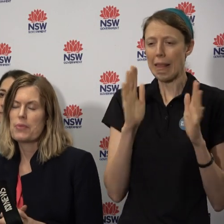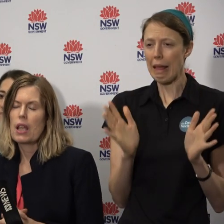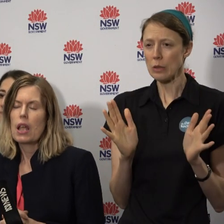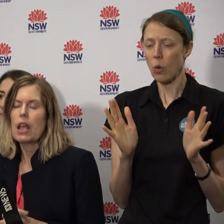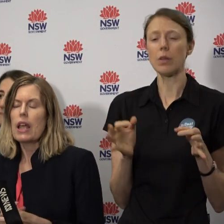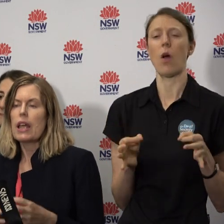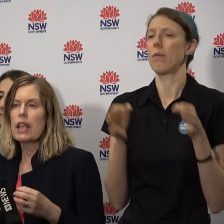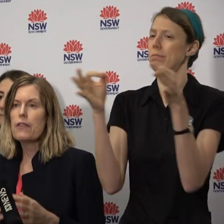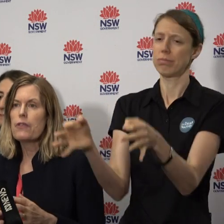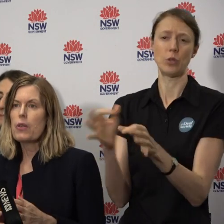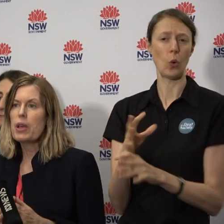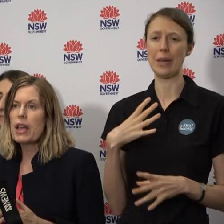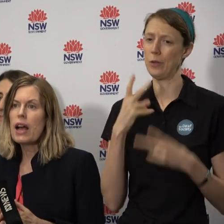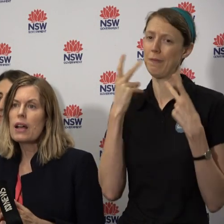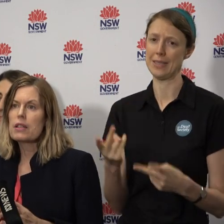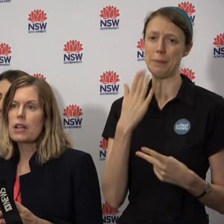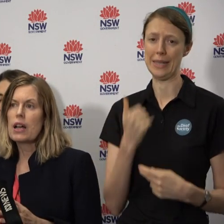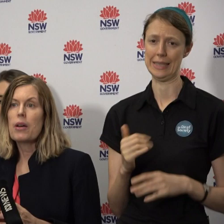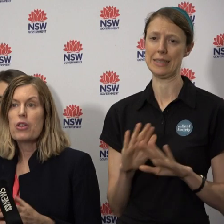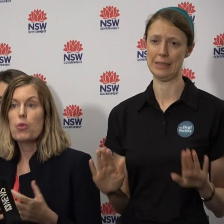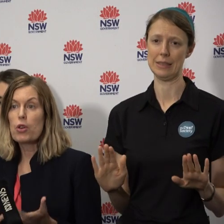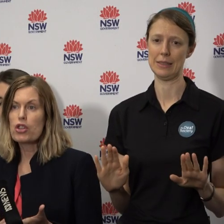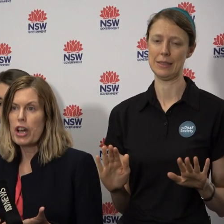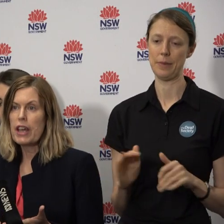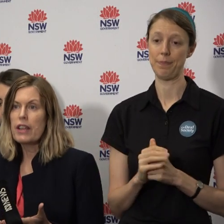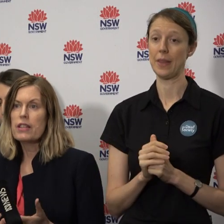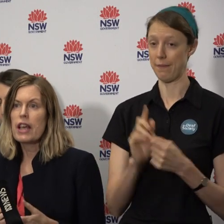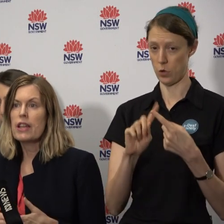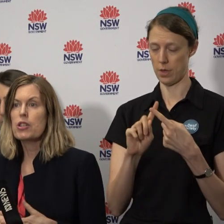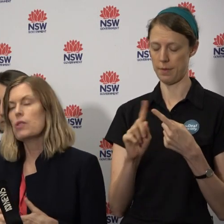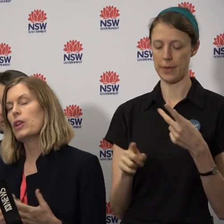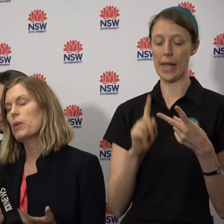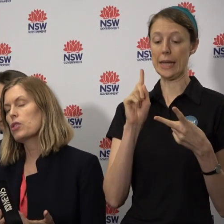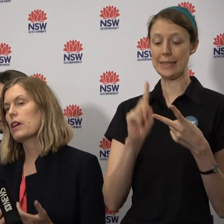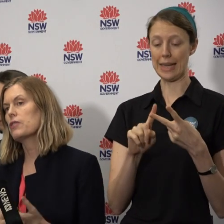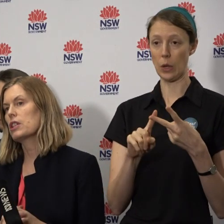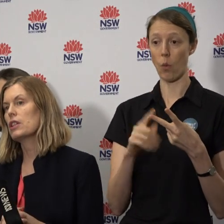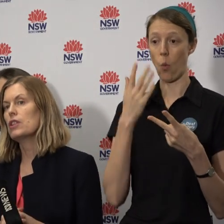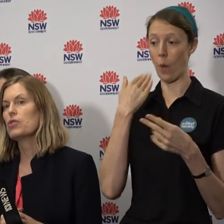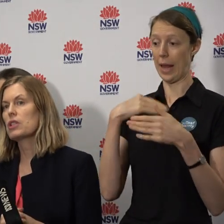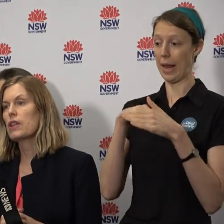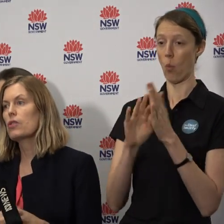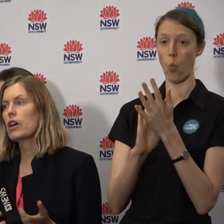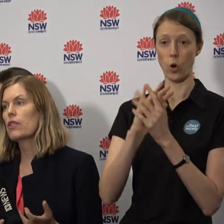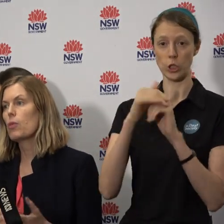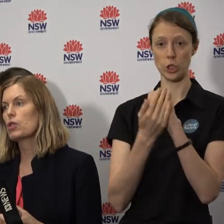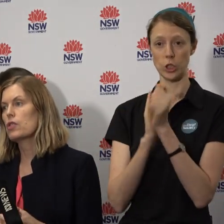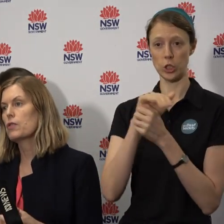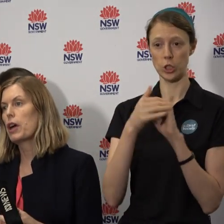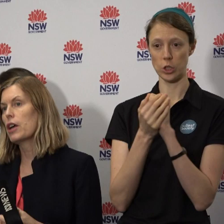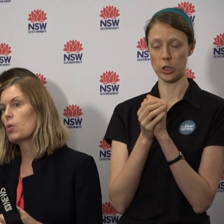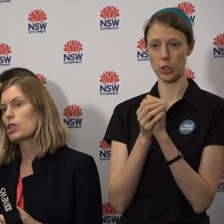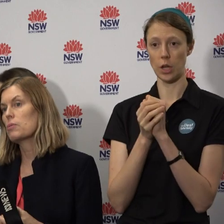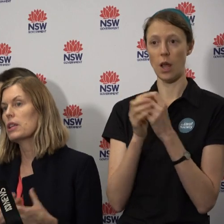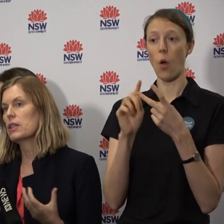visits. If we then ask that you wash your hands, and when you enter our facilities you'll see a variety of options